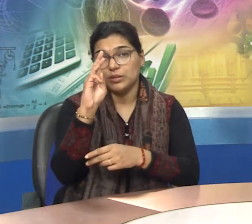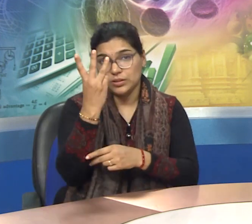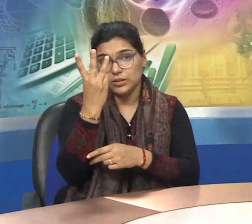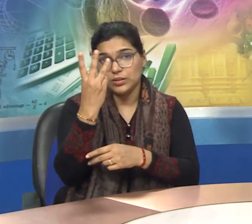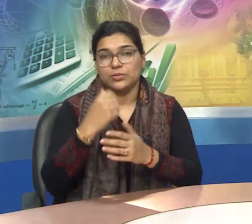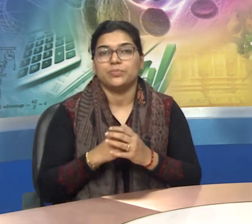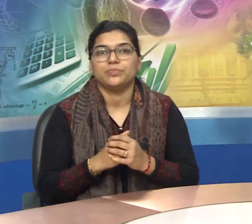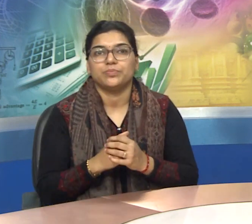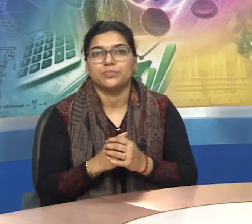Question 3.